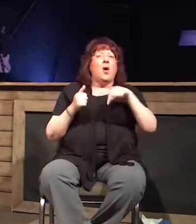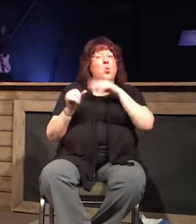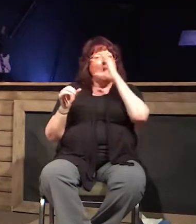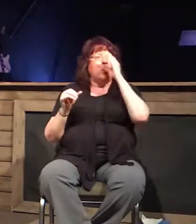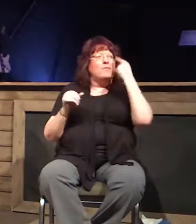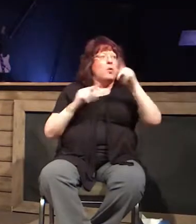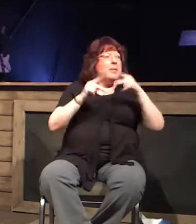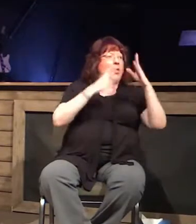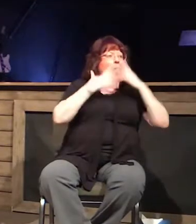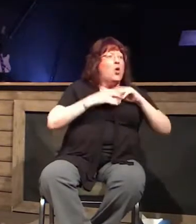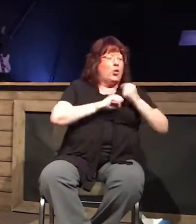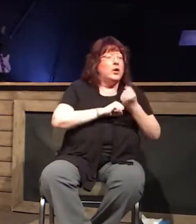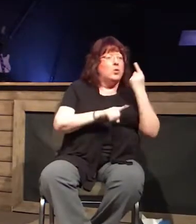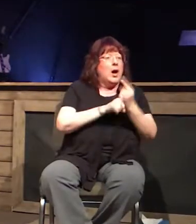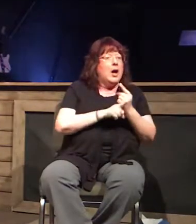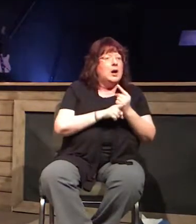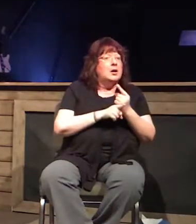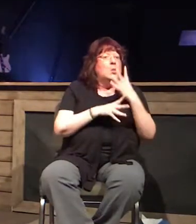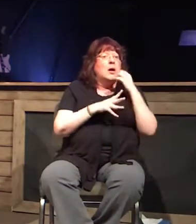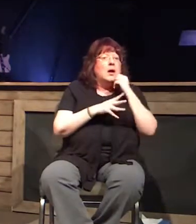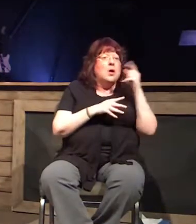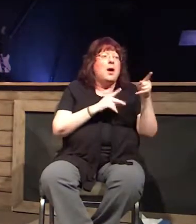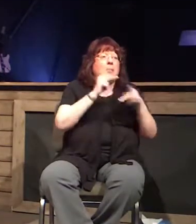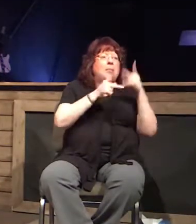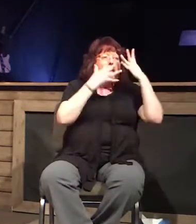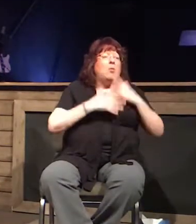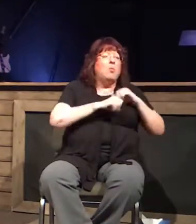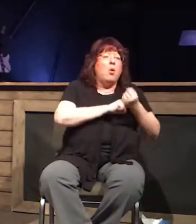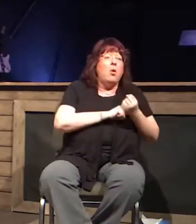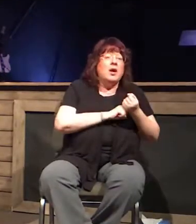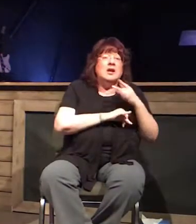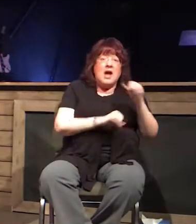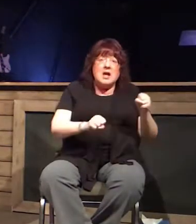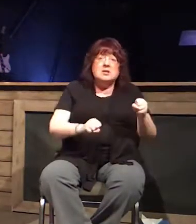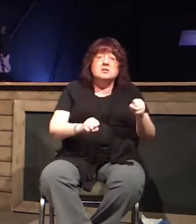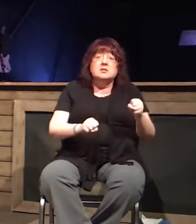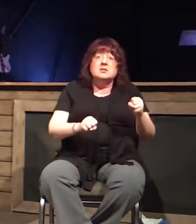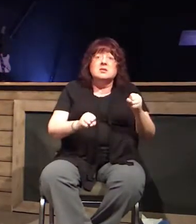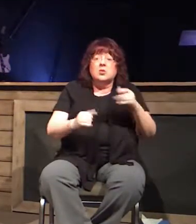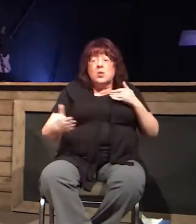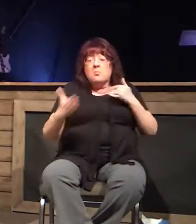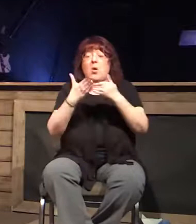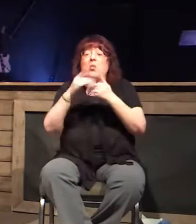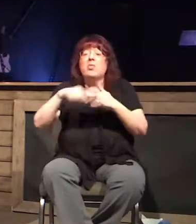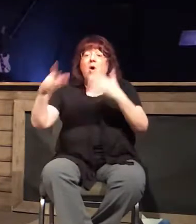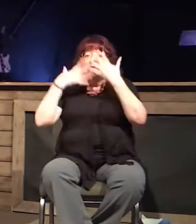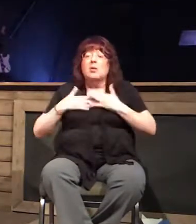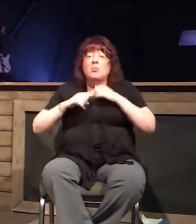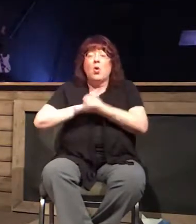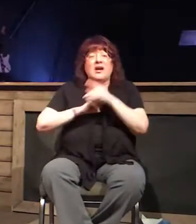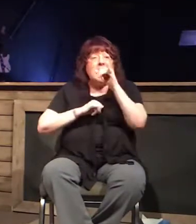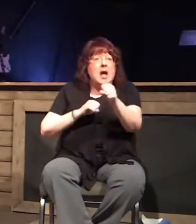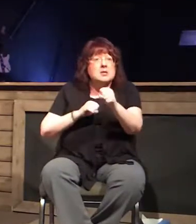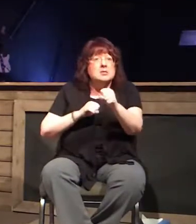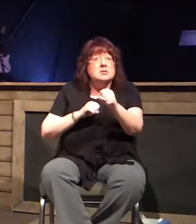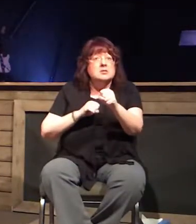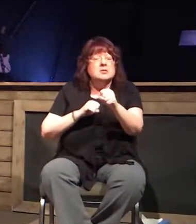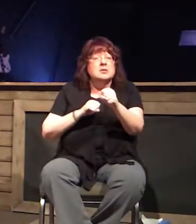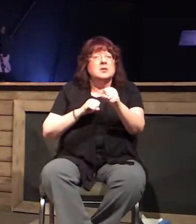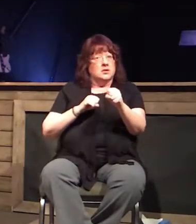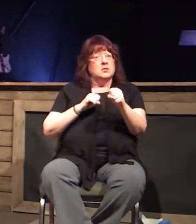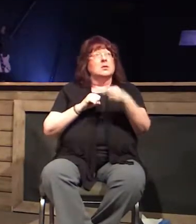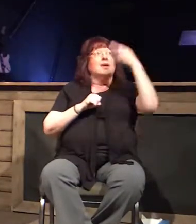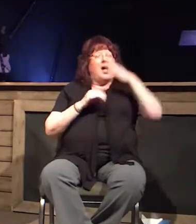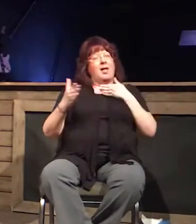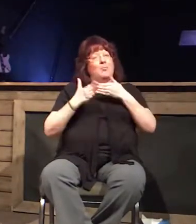looking for the hurting around here, yes? Yes. We care about the broken in this house, yes? Yes. We move near the brokenhearted, yes? Yes? Because